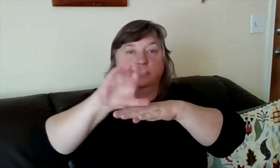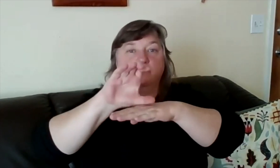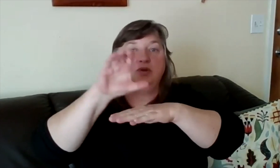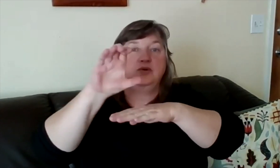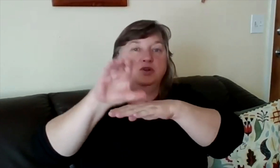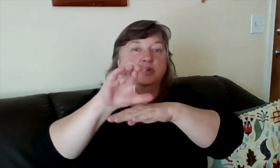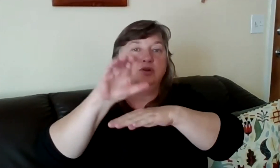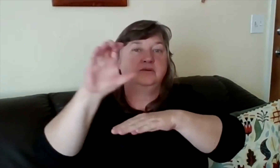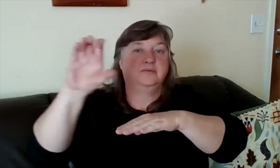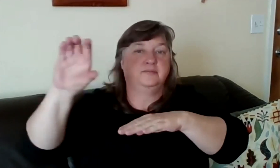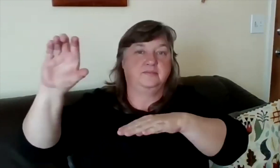computer,